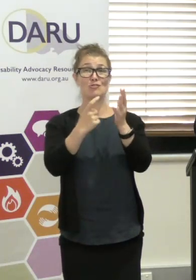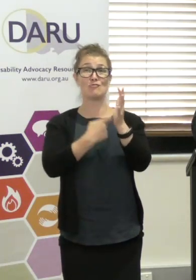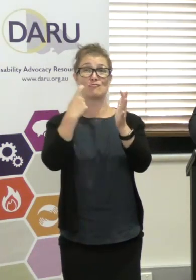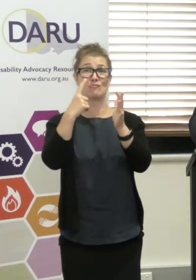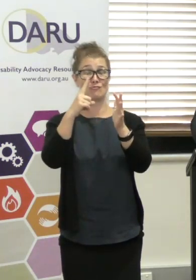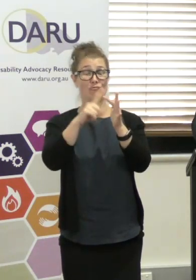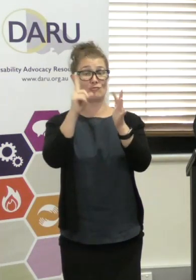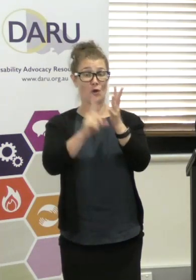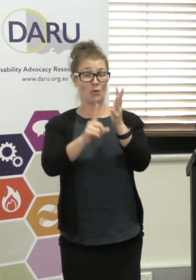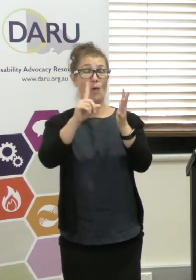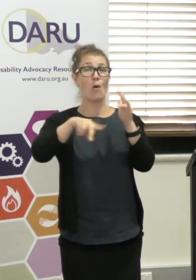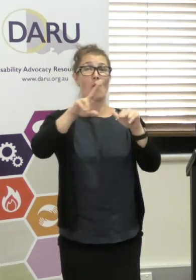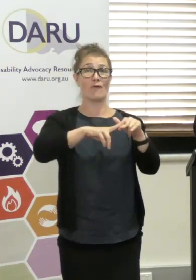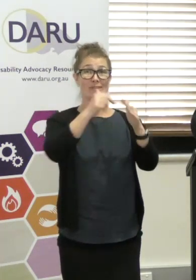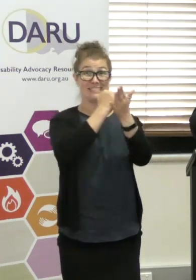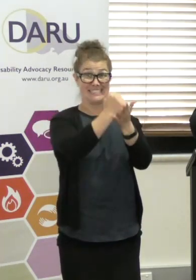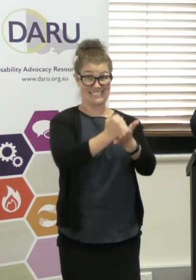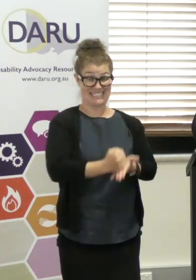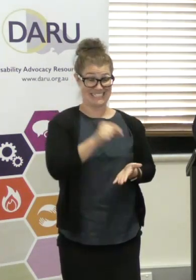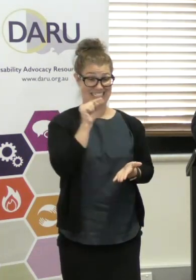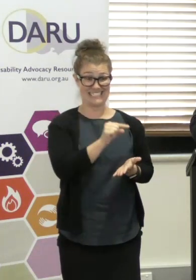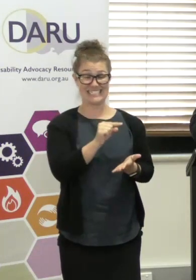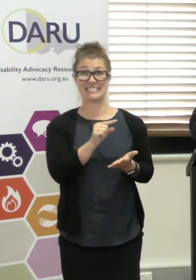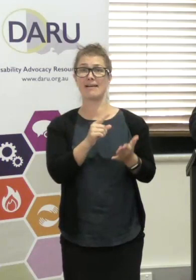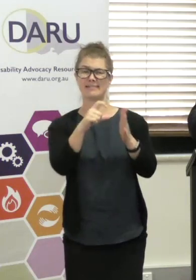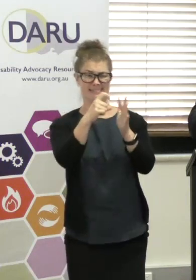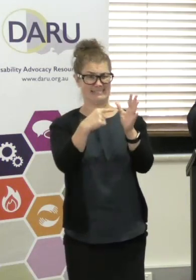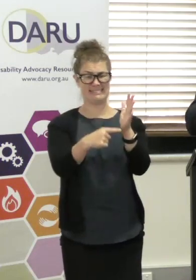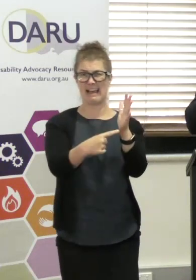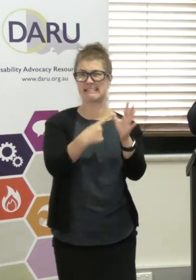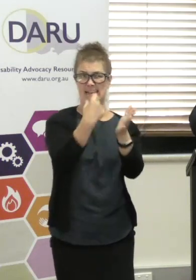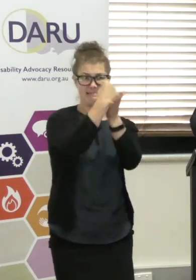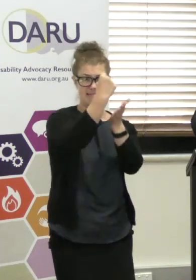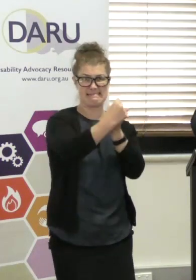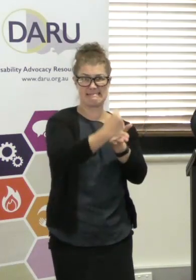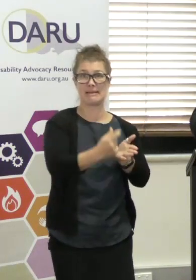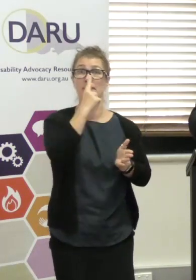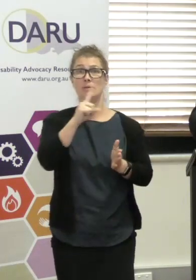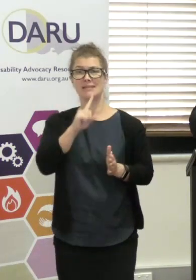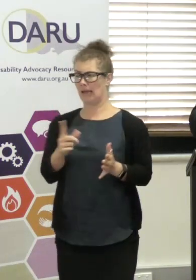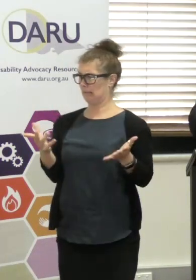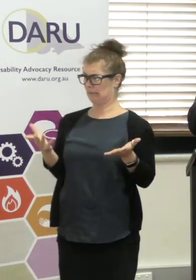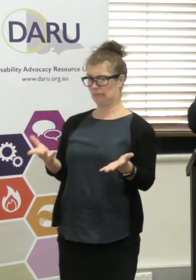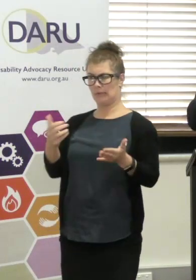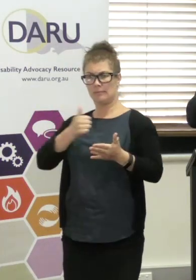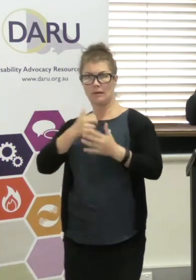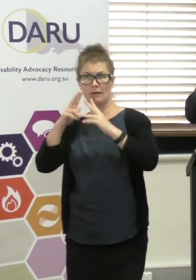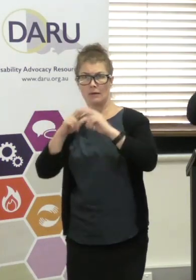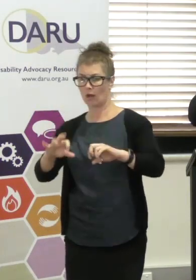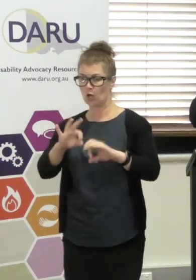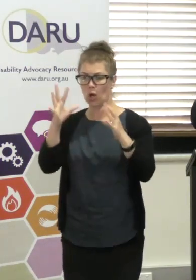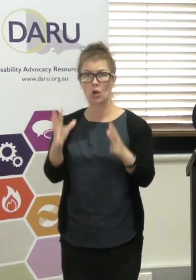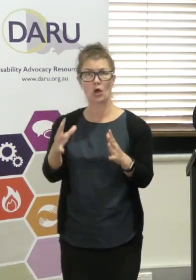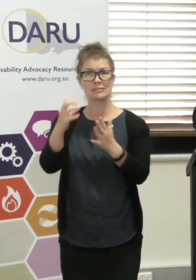a lot of this, because the data, and people say, oh, there's not a lot of data on this. It's actually a